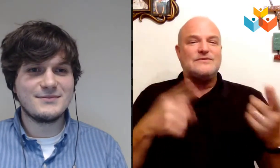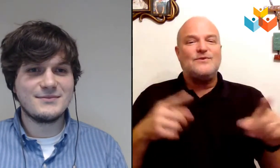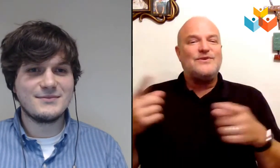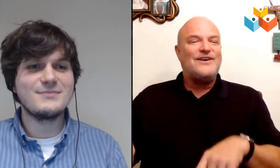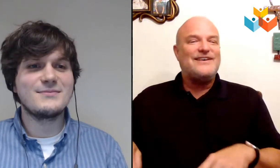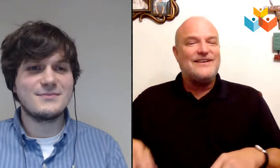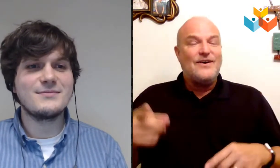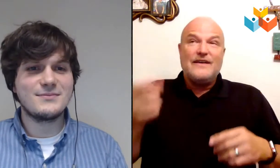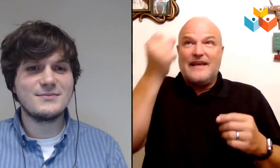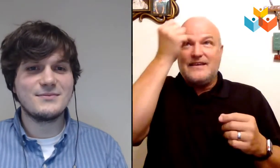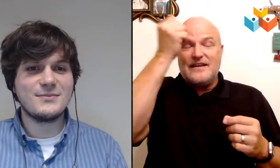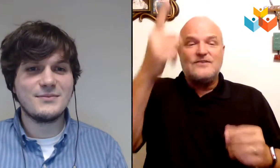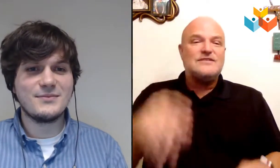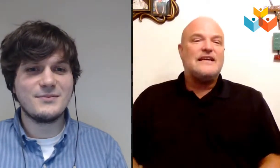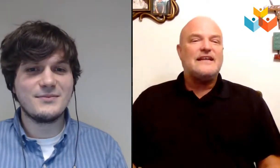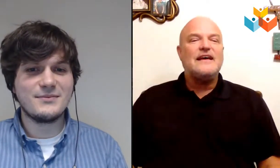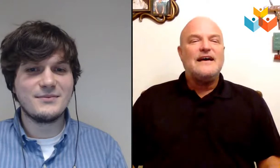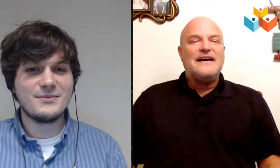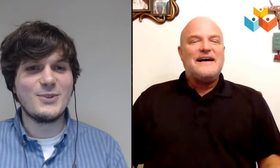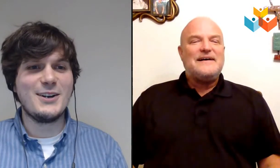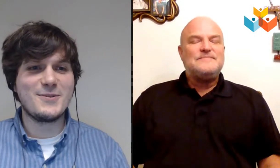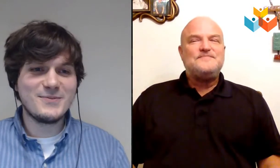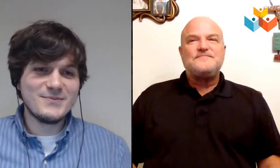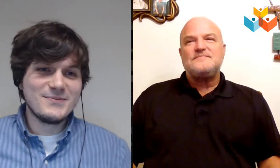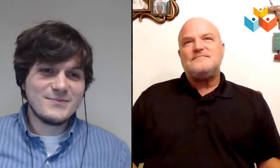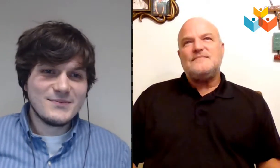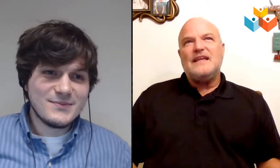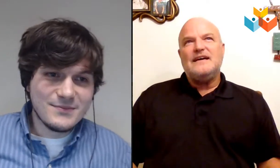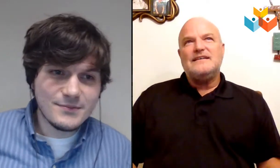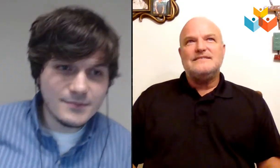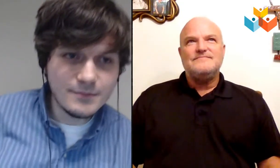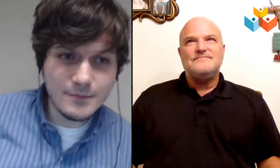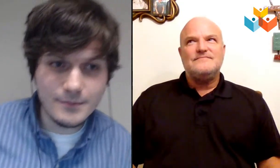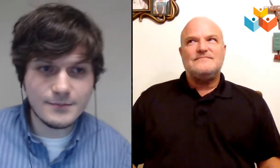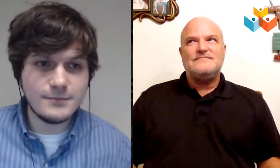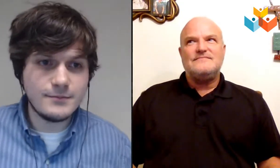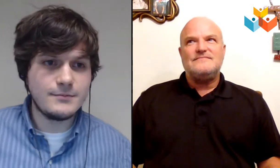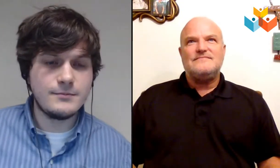understand what was going on and they could understand.